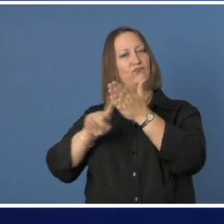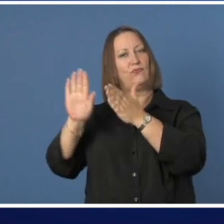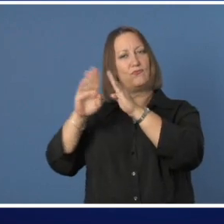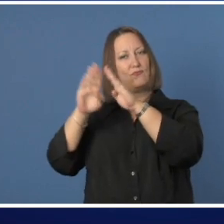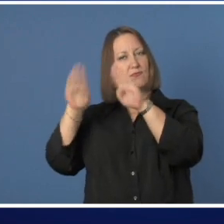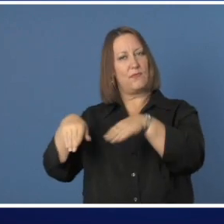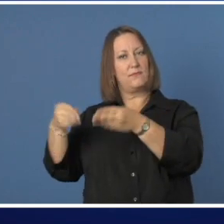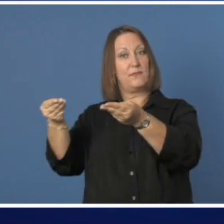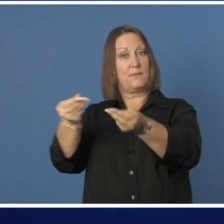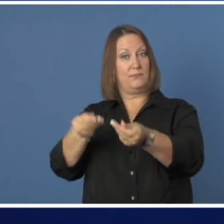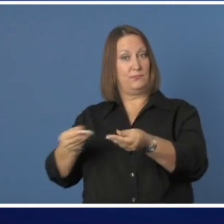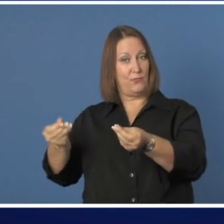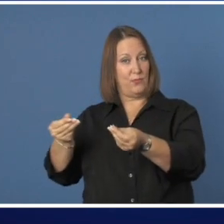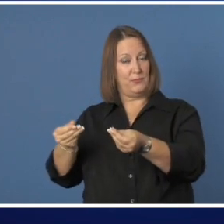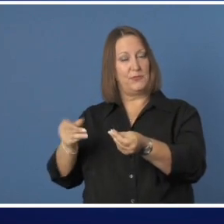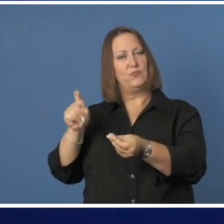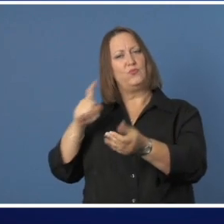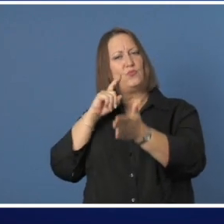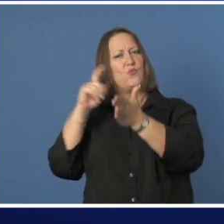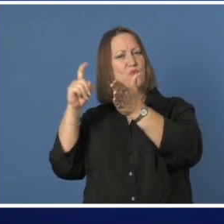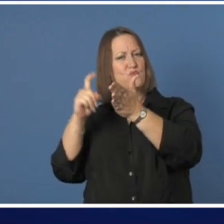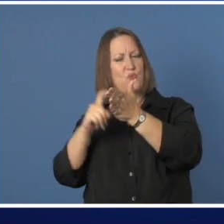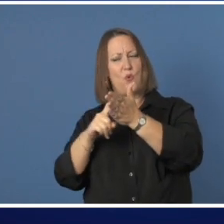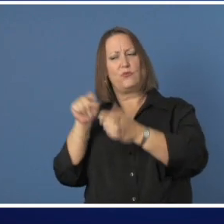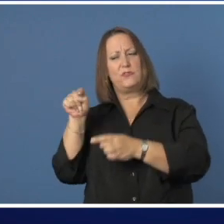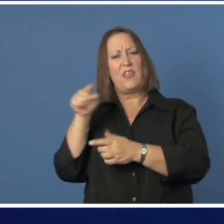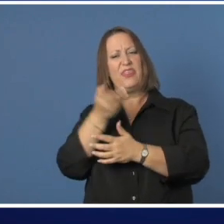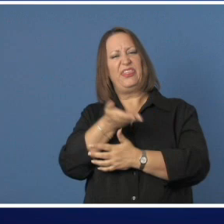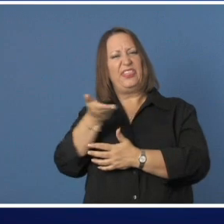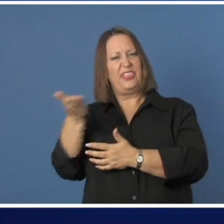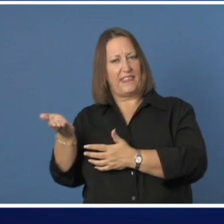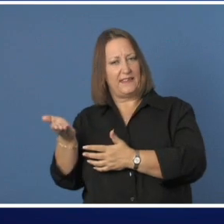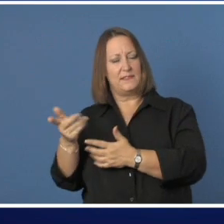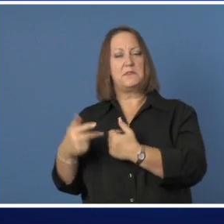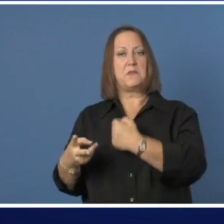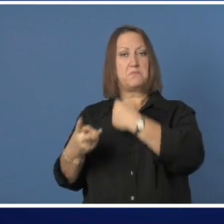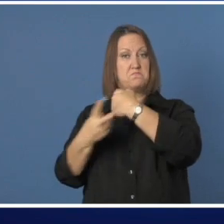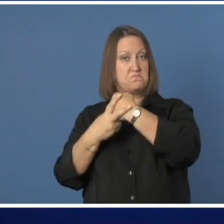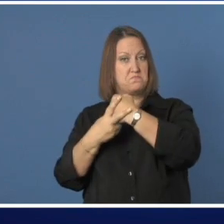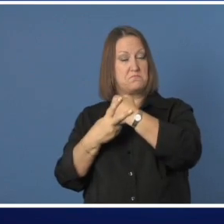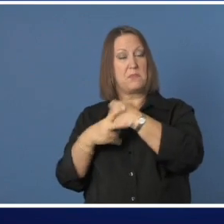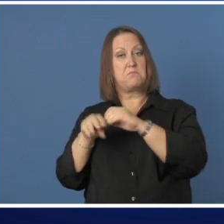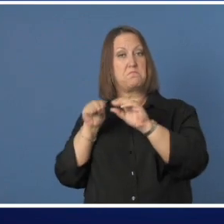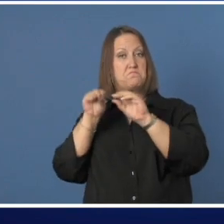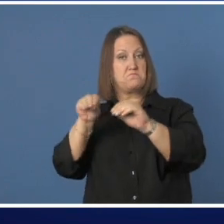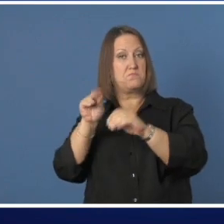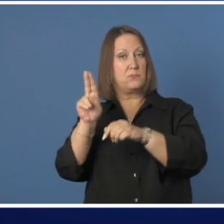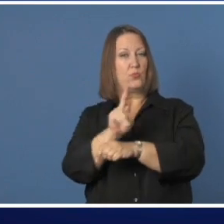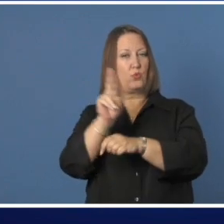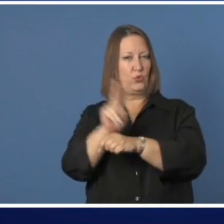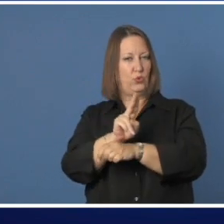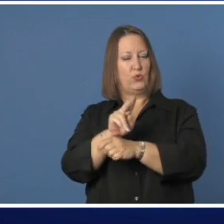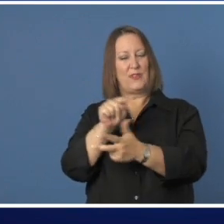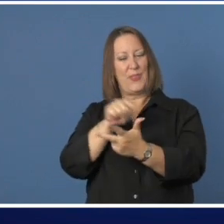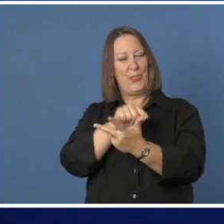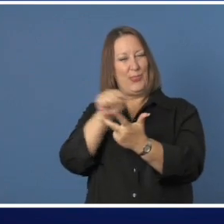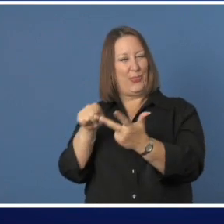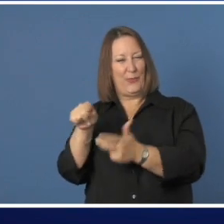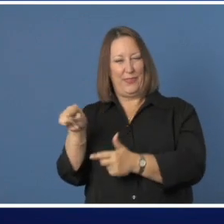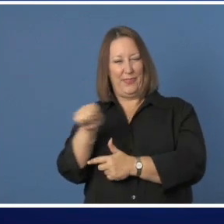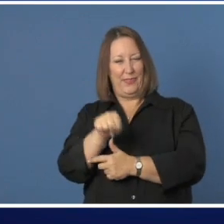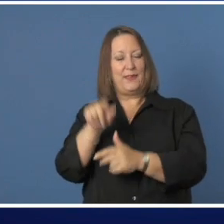Survey your property. Take note of materials stored, placed, or used